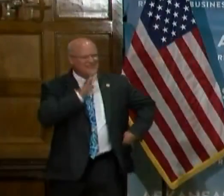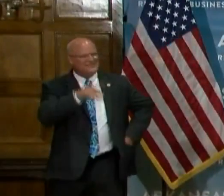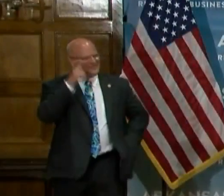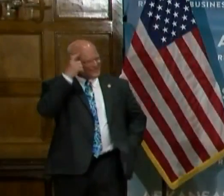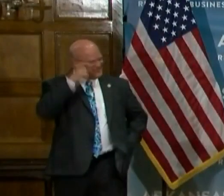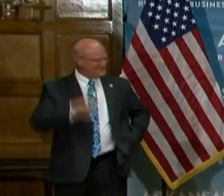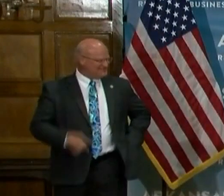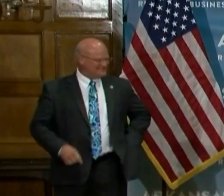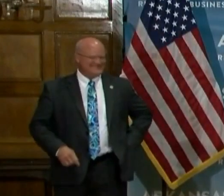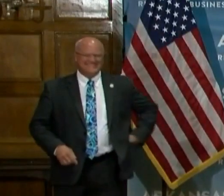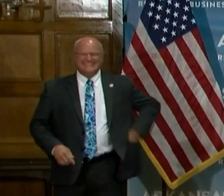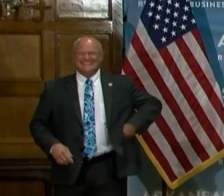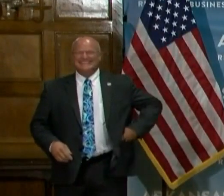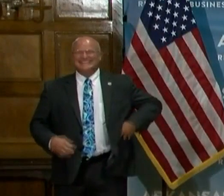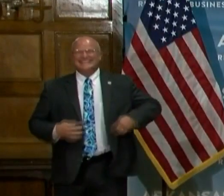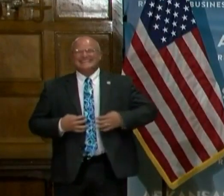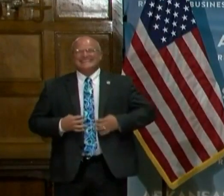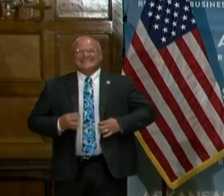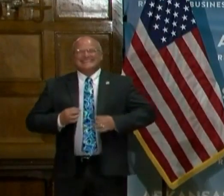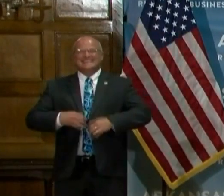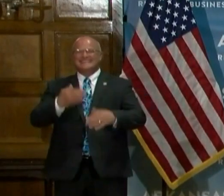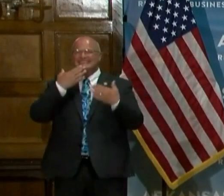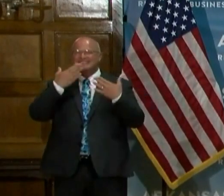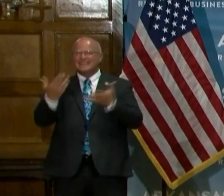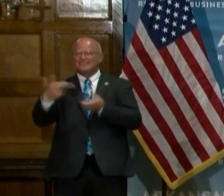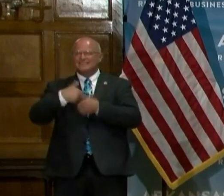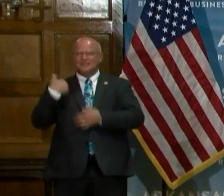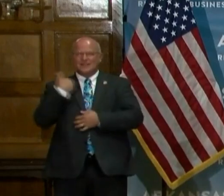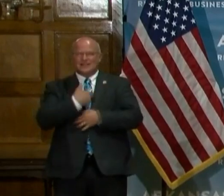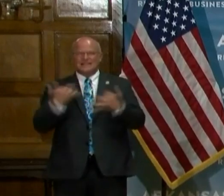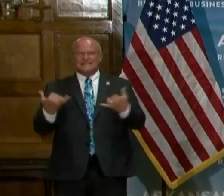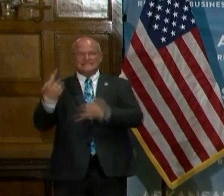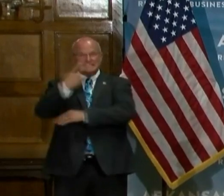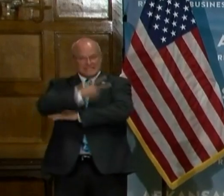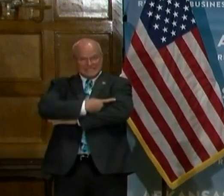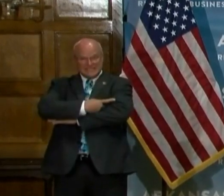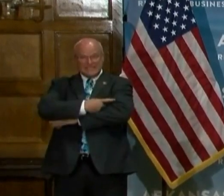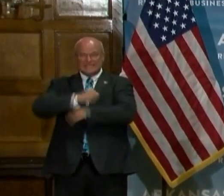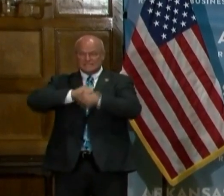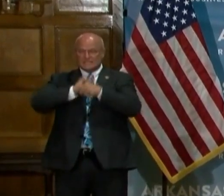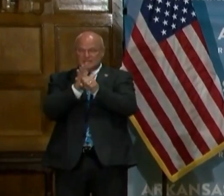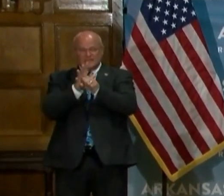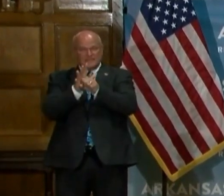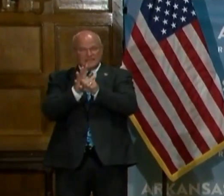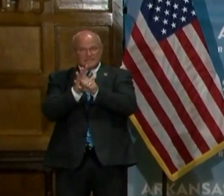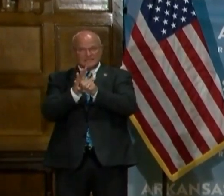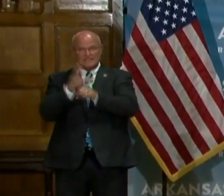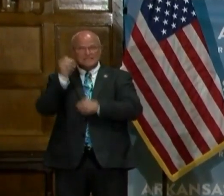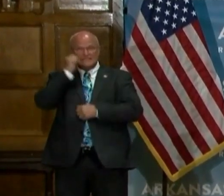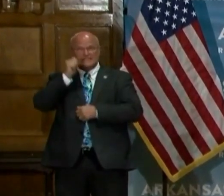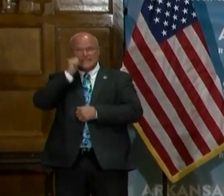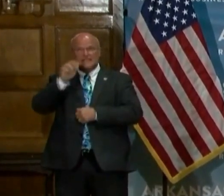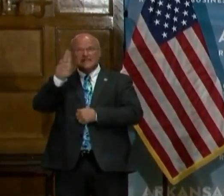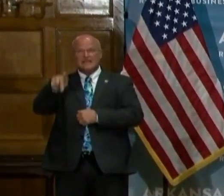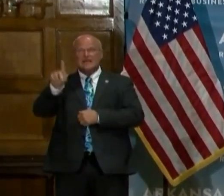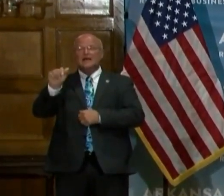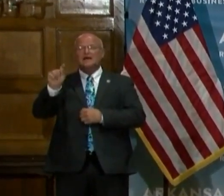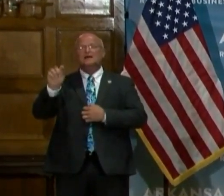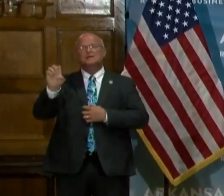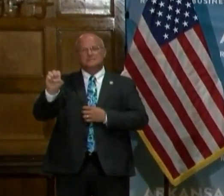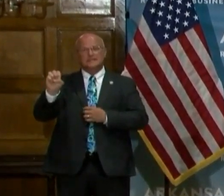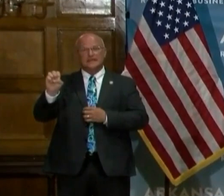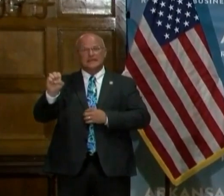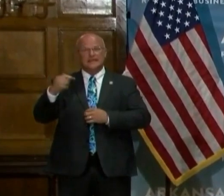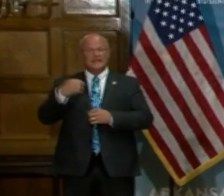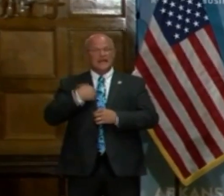Hello, Eddie. Good afternoon, Governor. Good afternoon. Thank you for joining me for today's COVID-19 daily update.